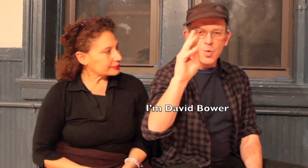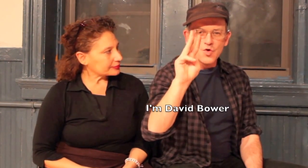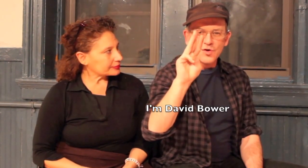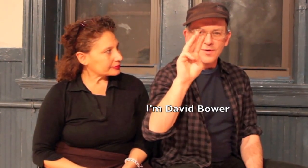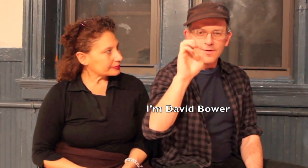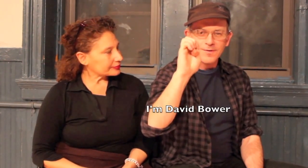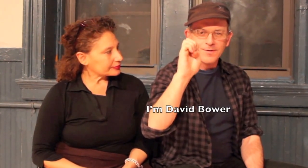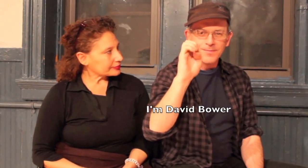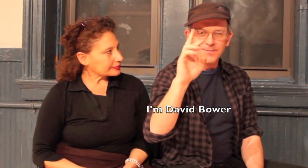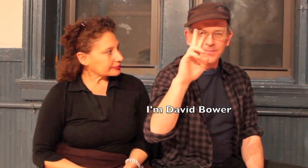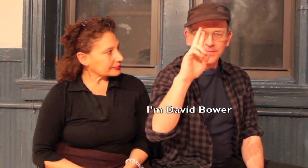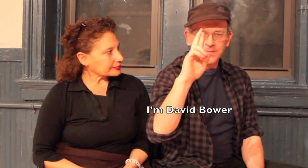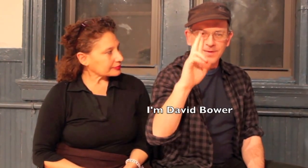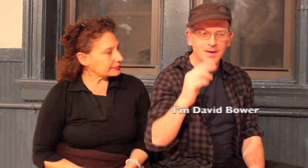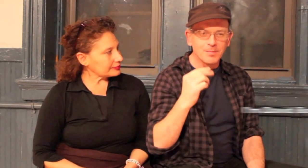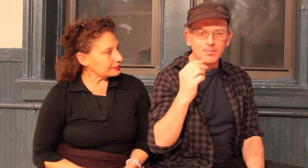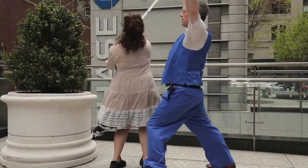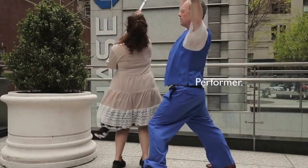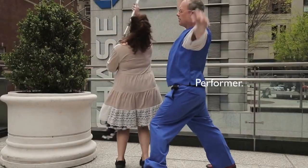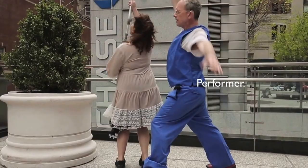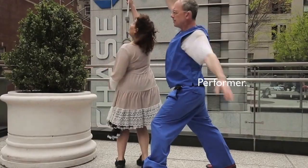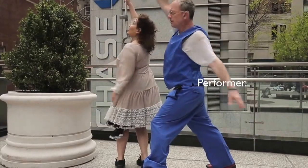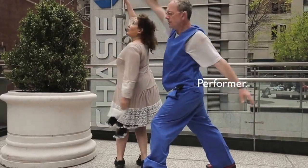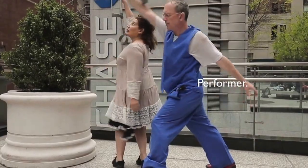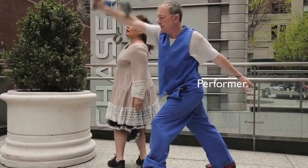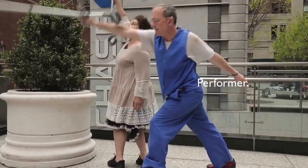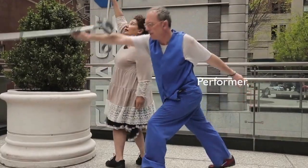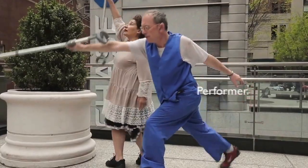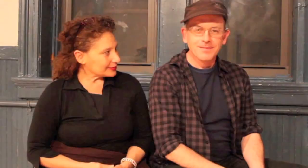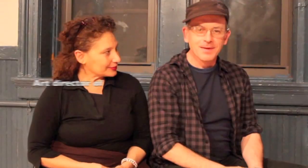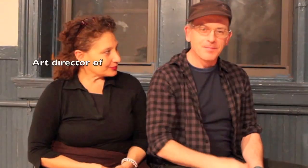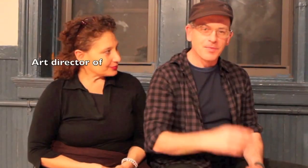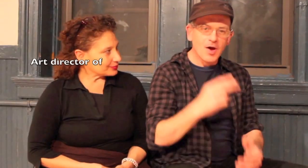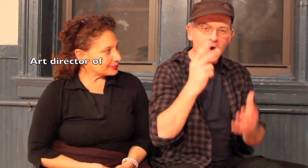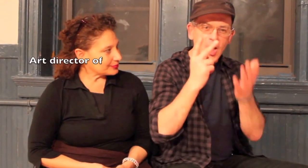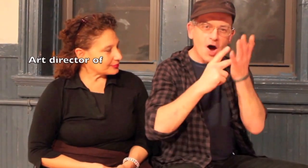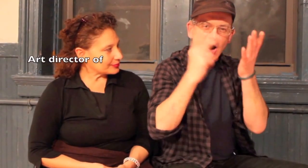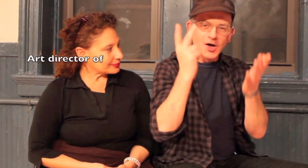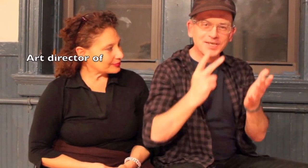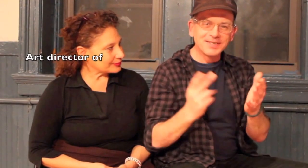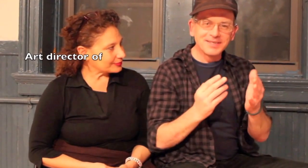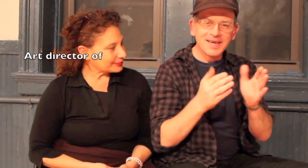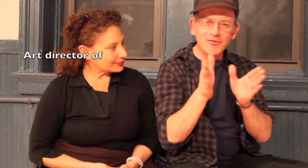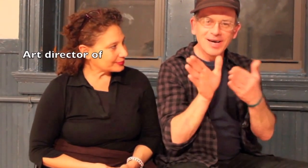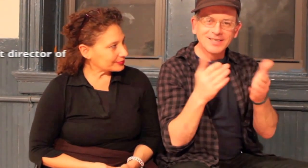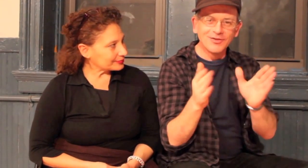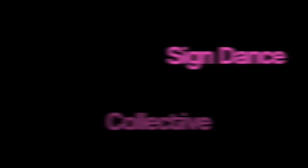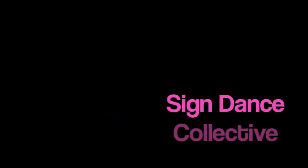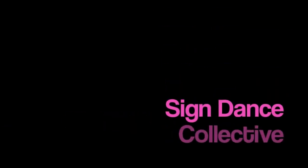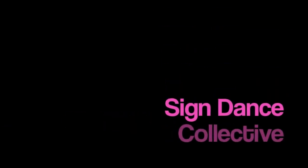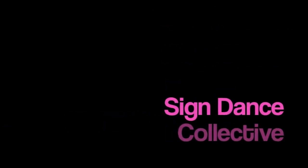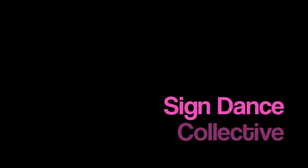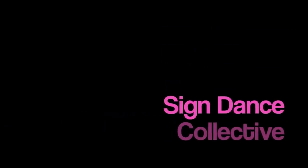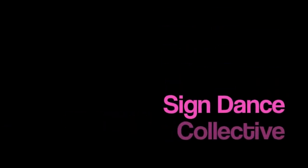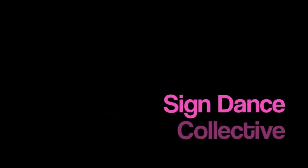Bowman. I'm performing. I direct for the Signdance